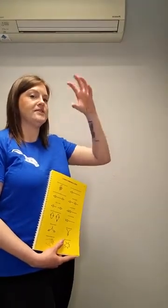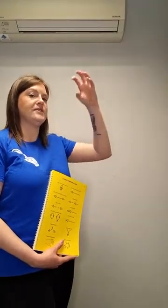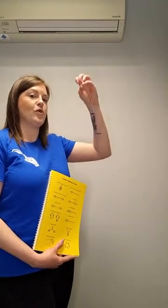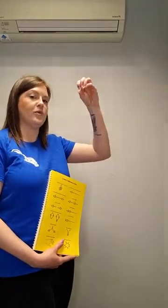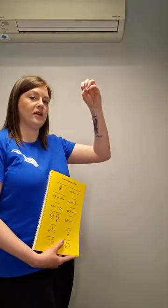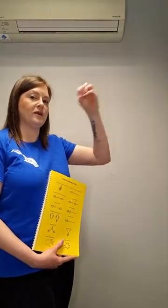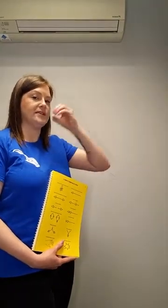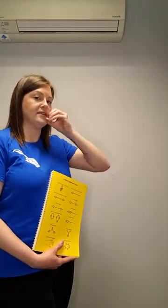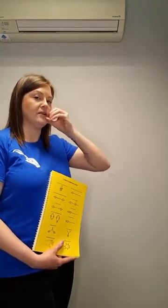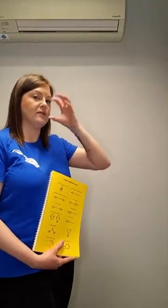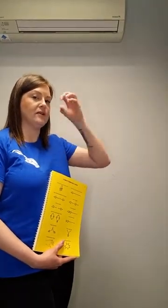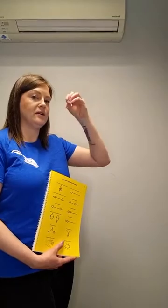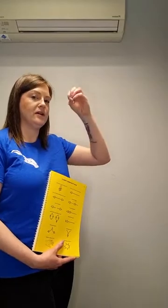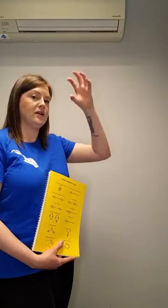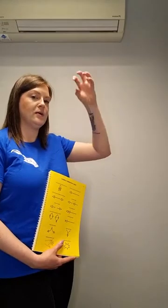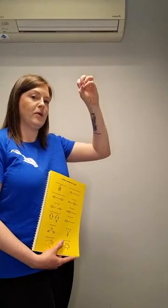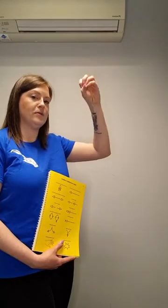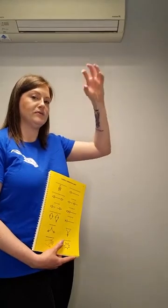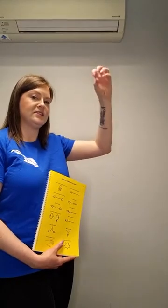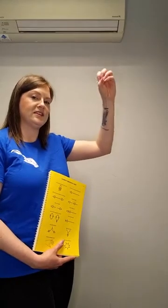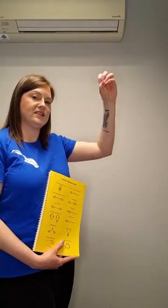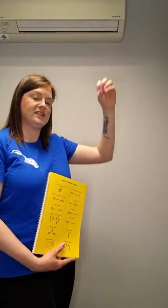closes, so bubbles.